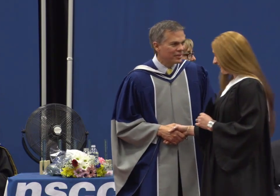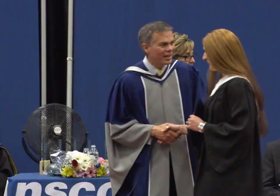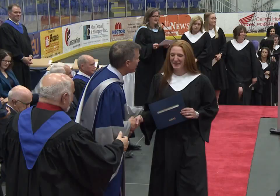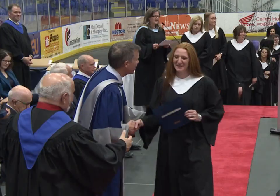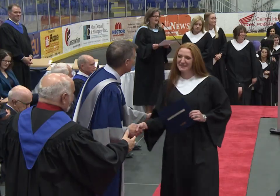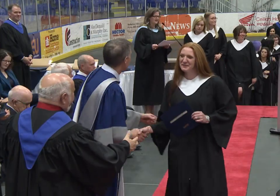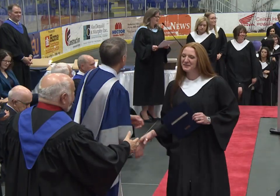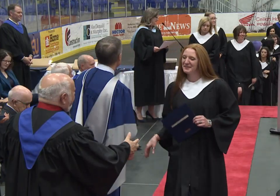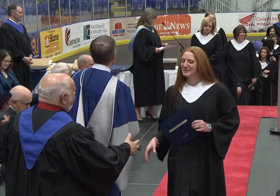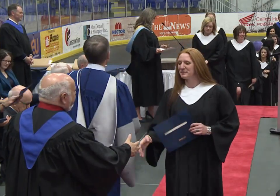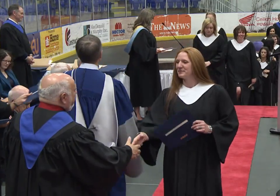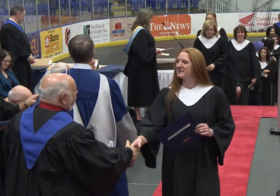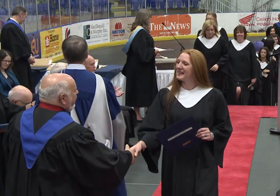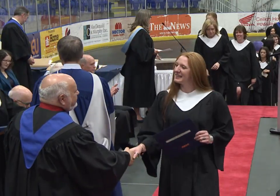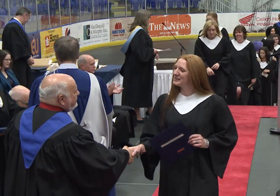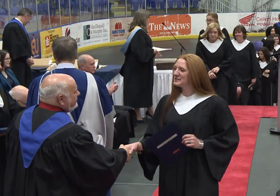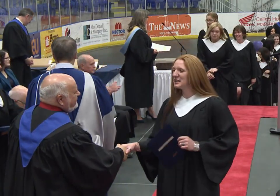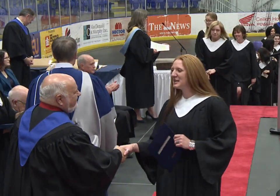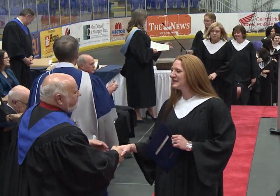Amanda Gunn.